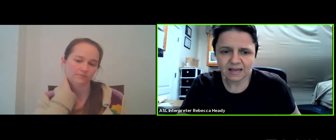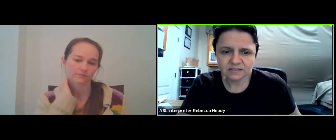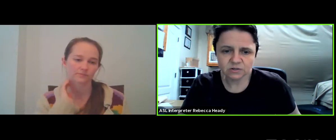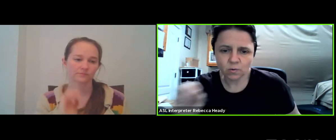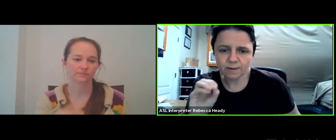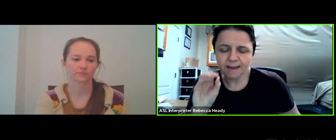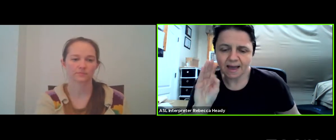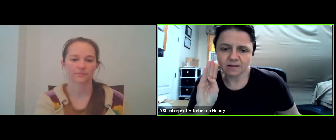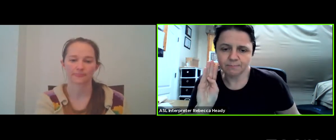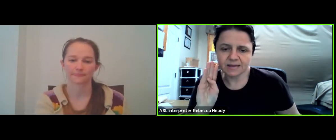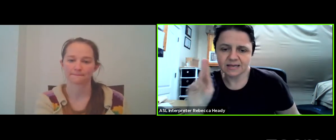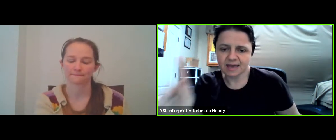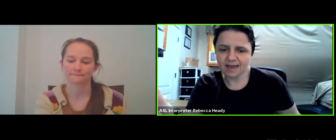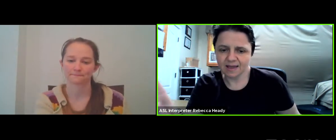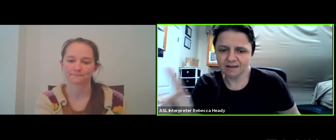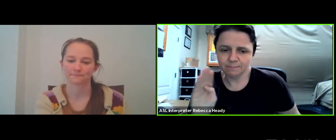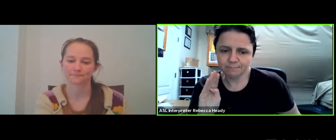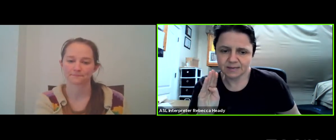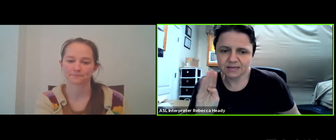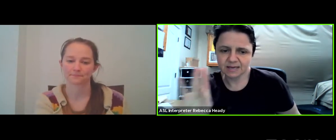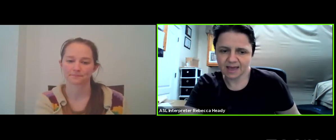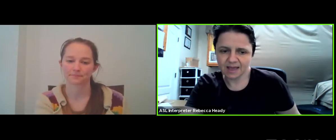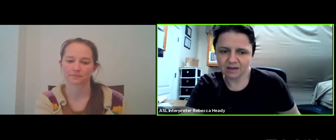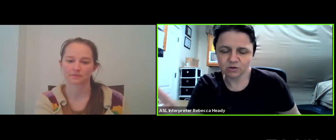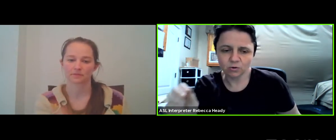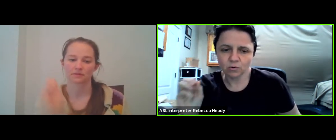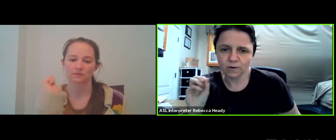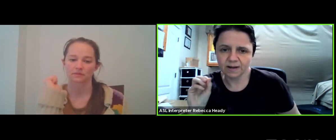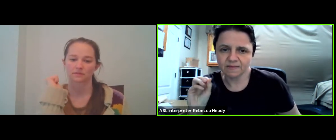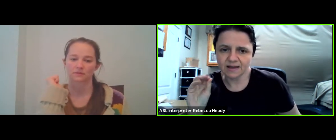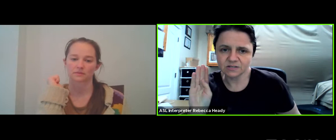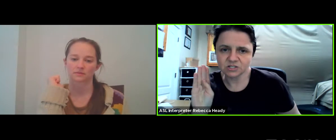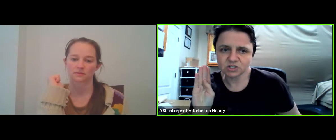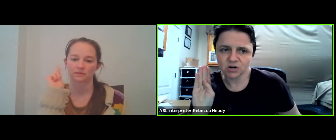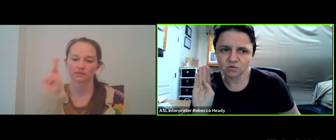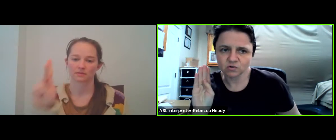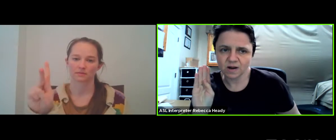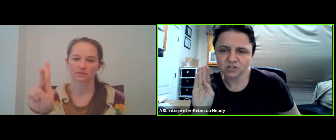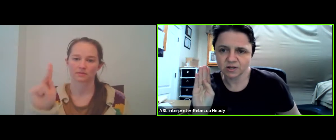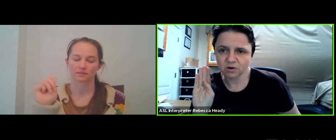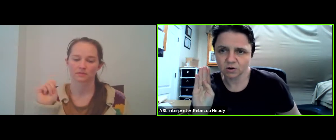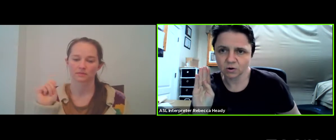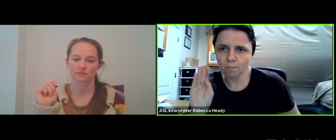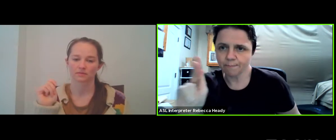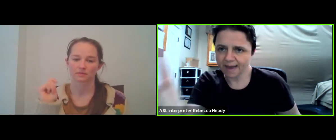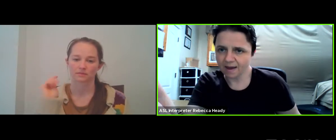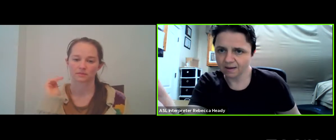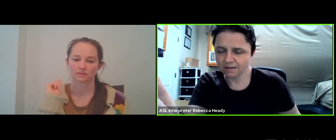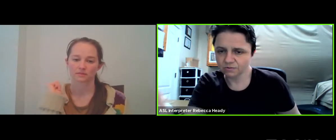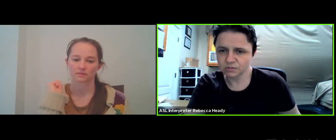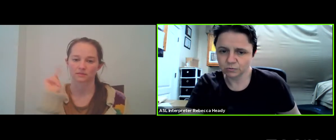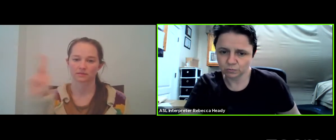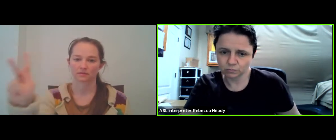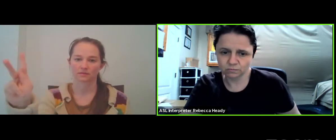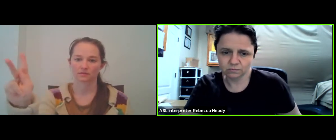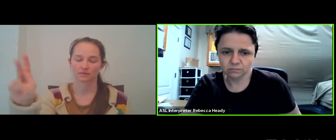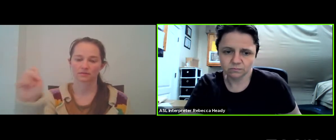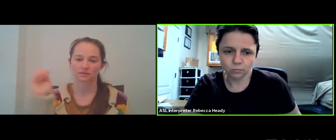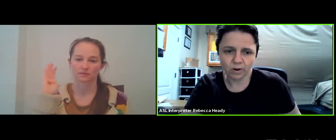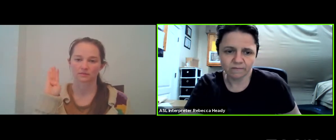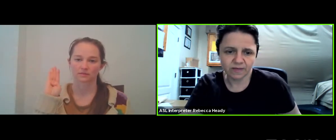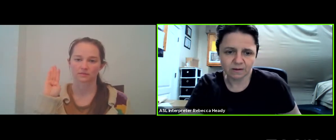So back as in going back, like BK, and you're going in that general direction, like you're going to go back